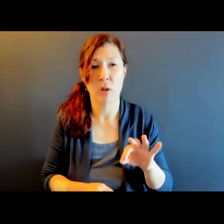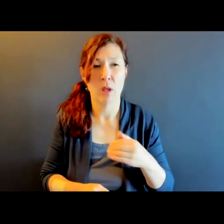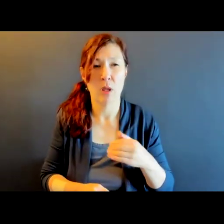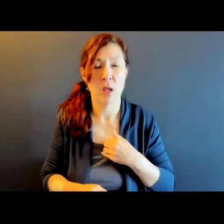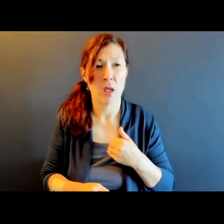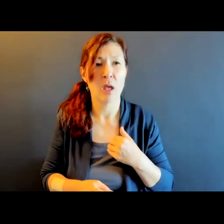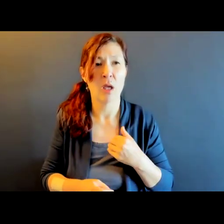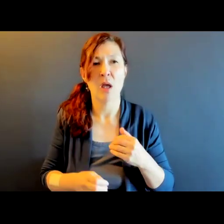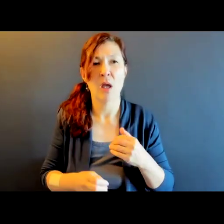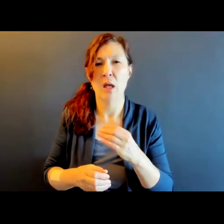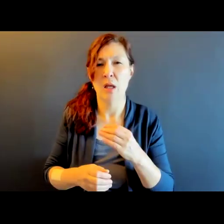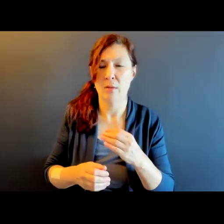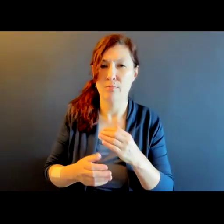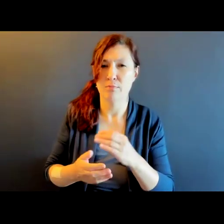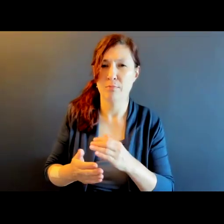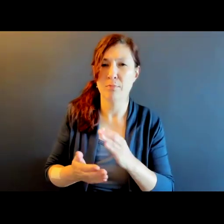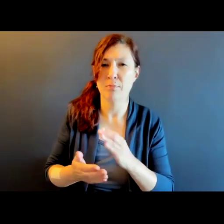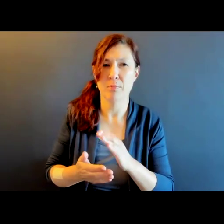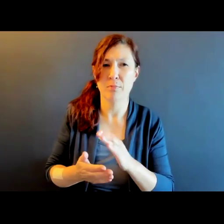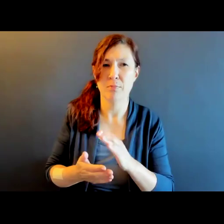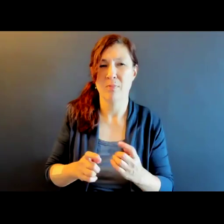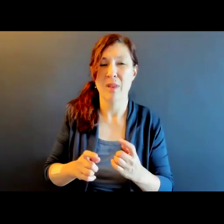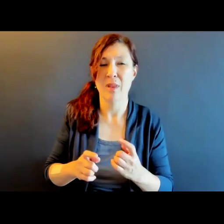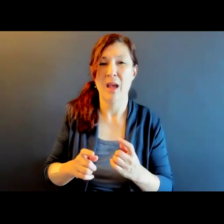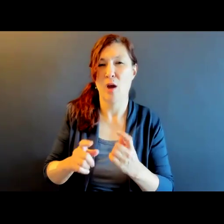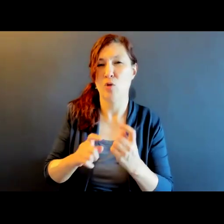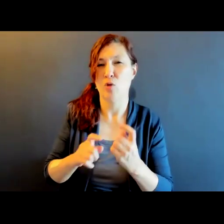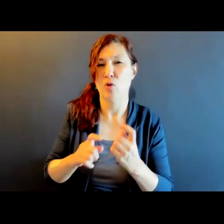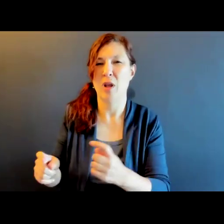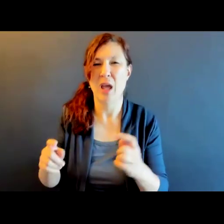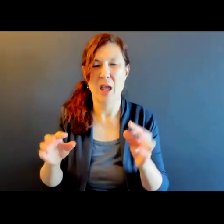the in-kind donation with the total estimated value